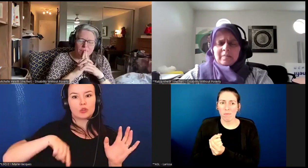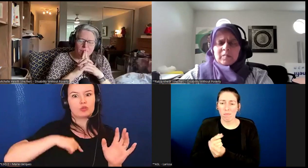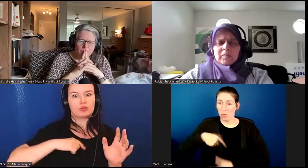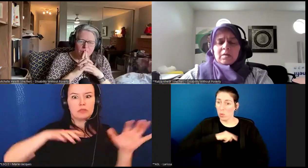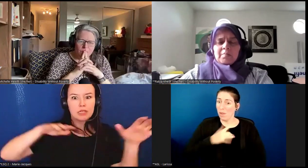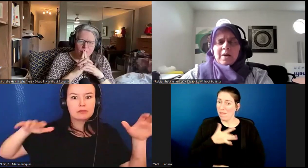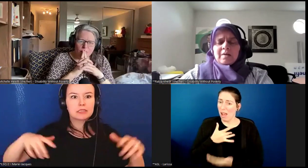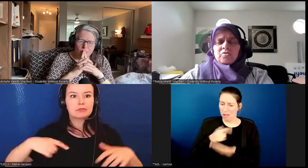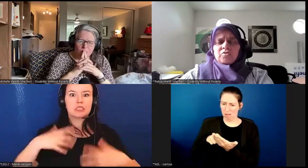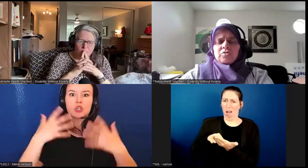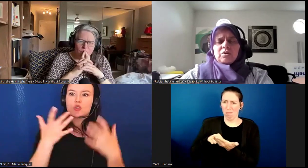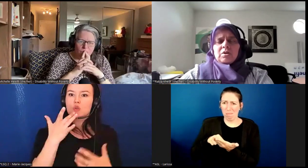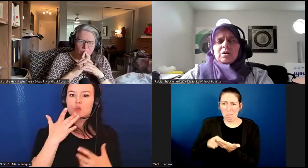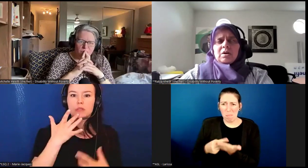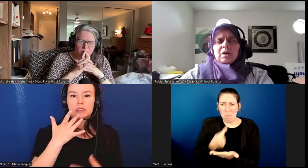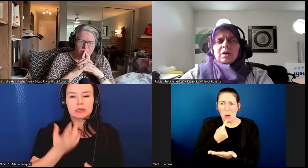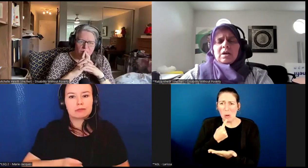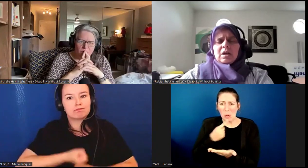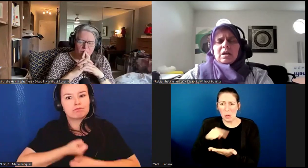disappointment, but